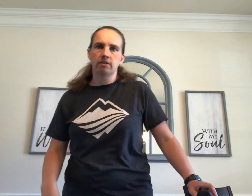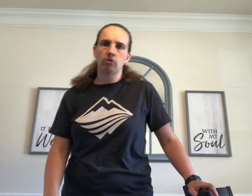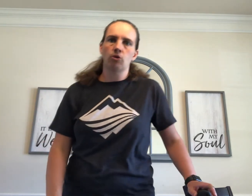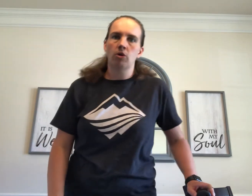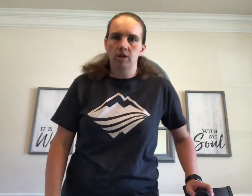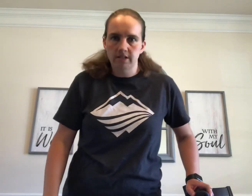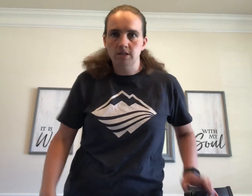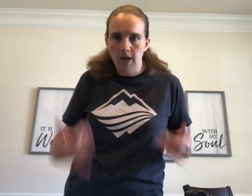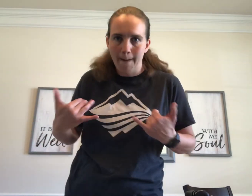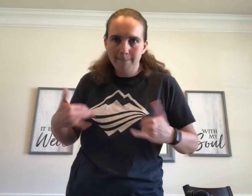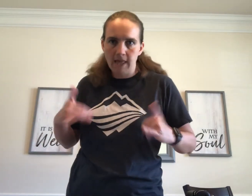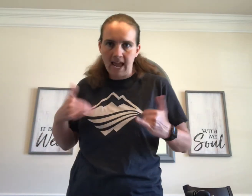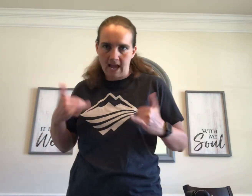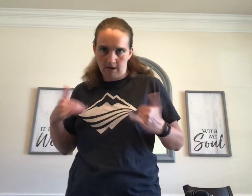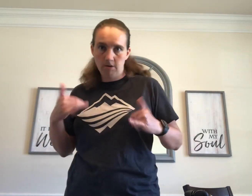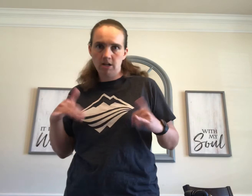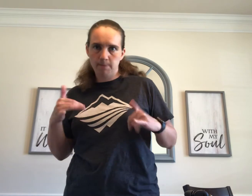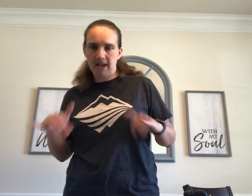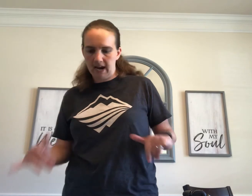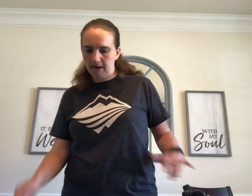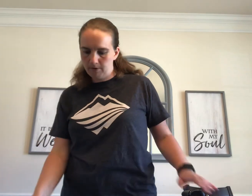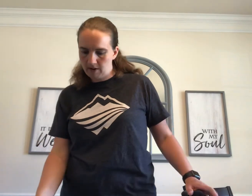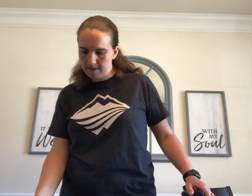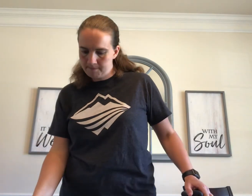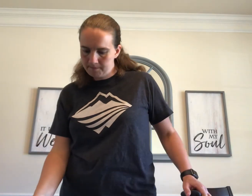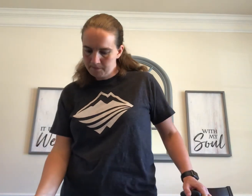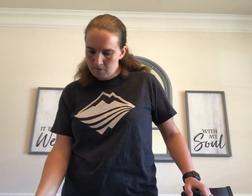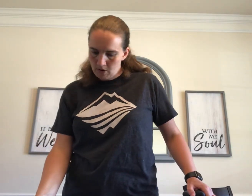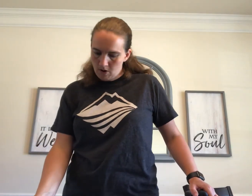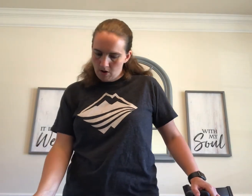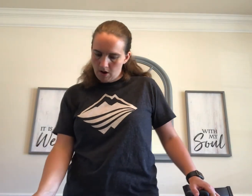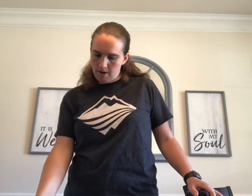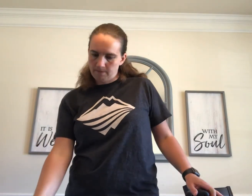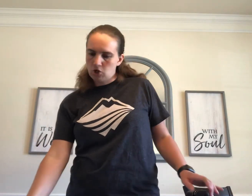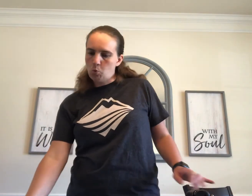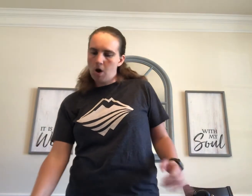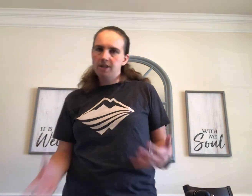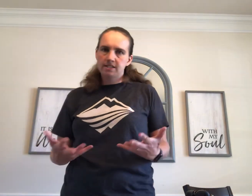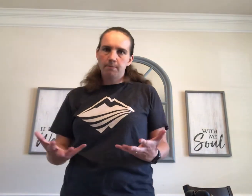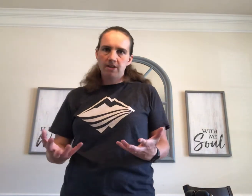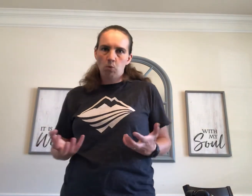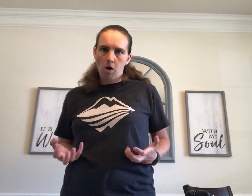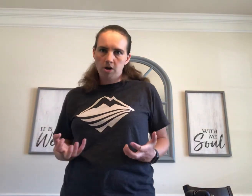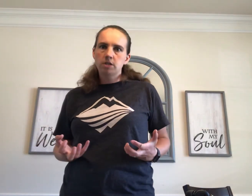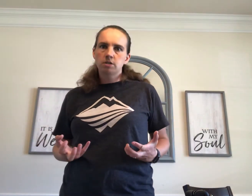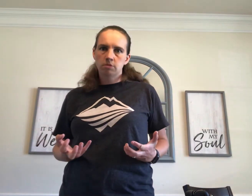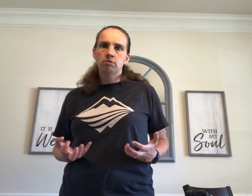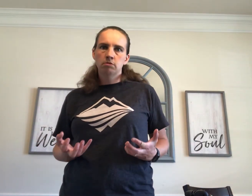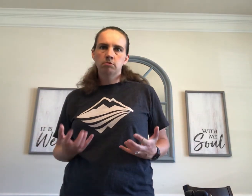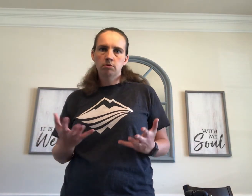little girl is playing in the beginning, okay? To want something, want.